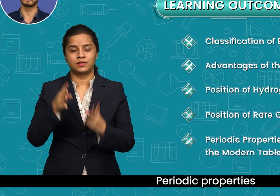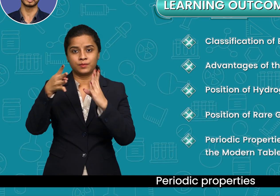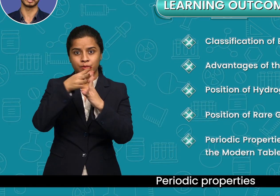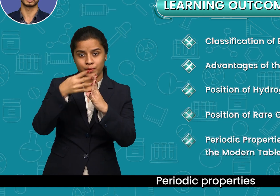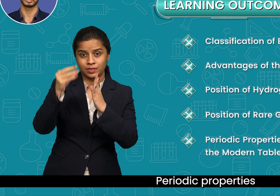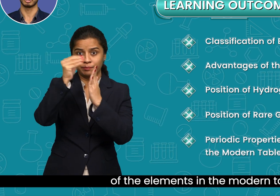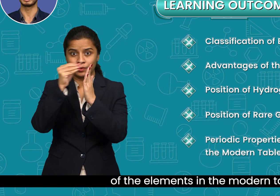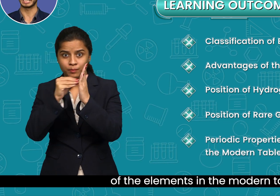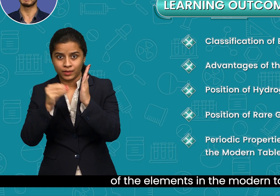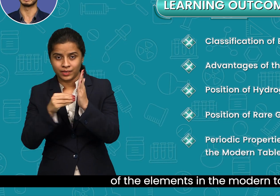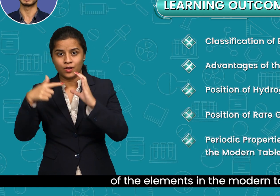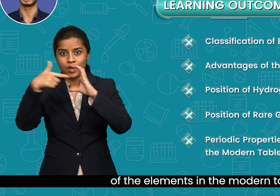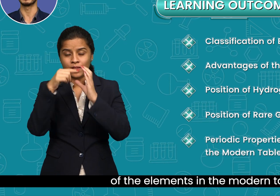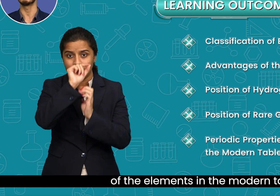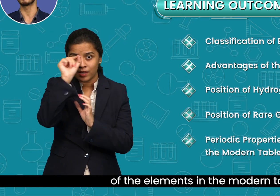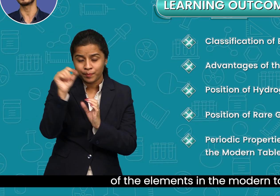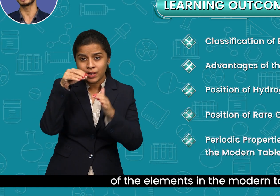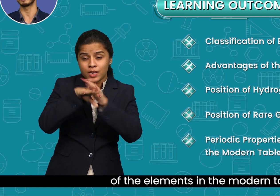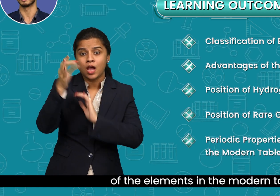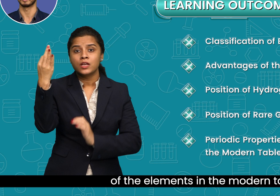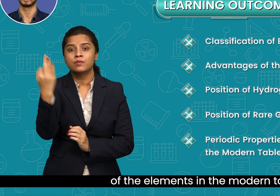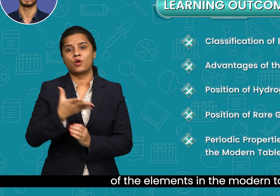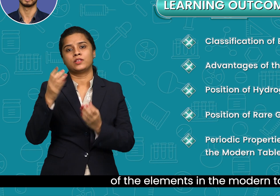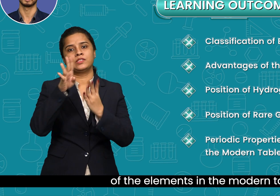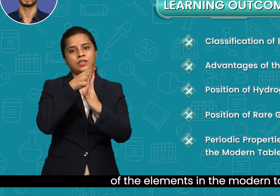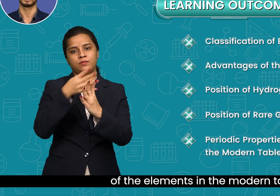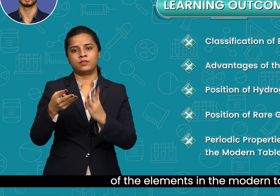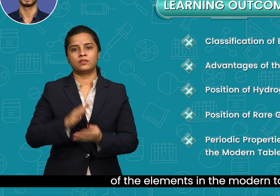periodic properties of the elements in the modern table.